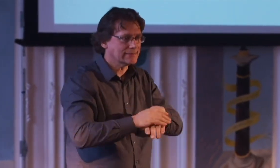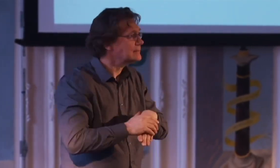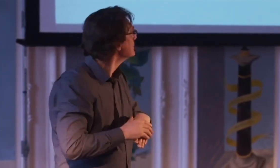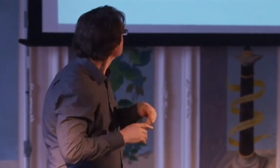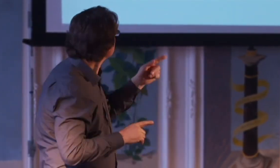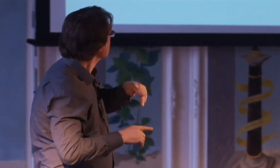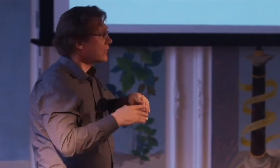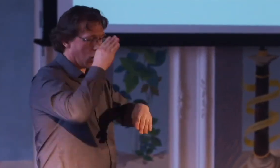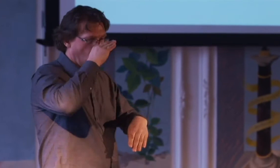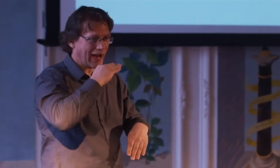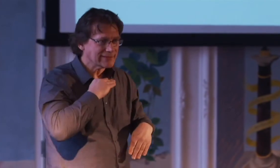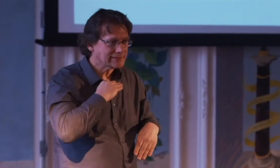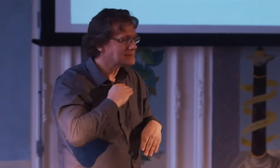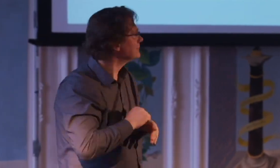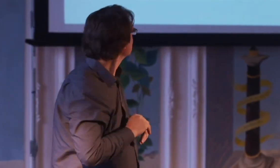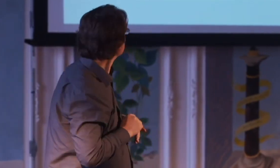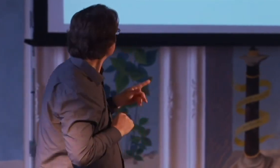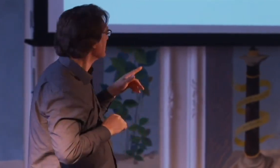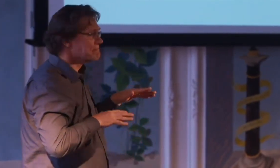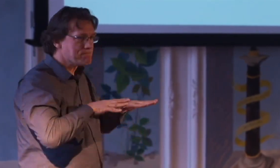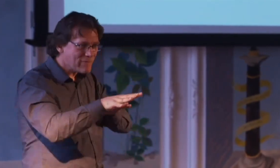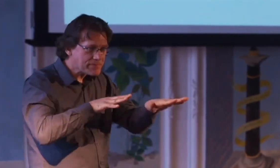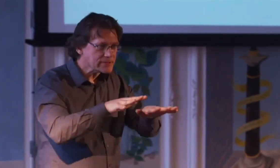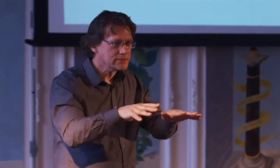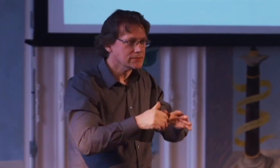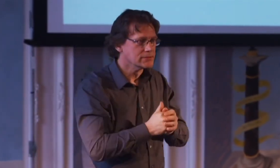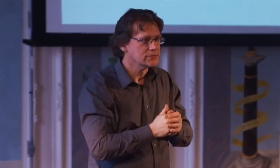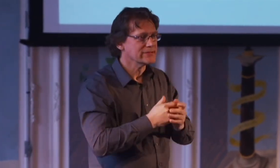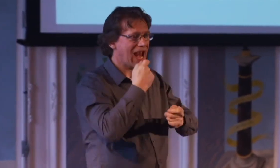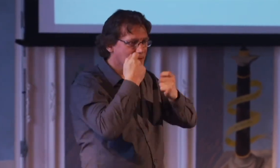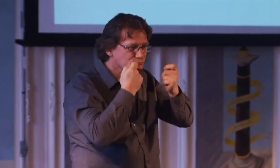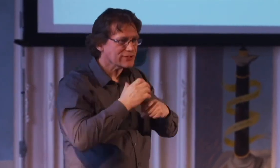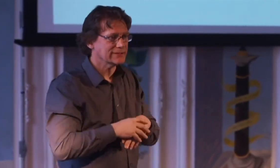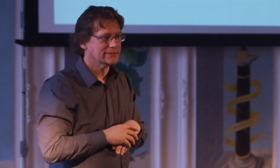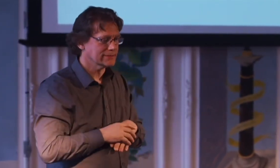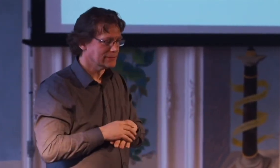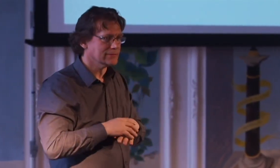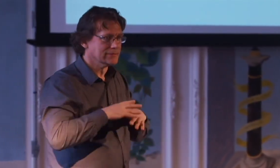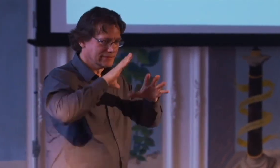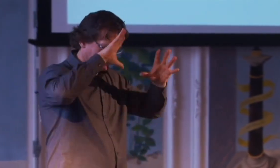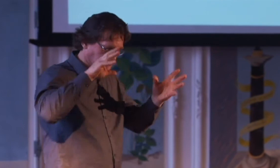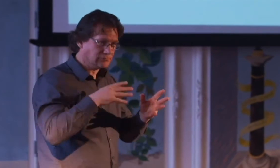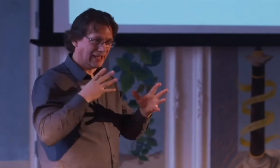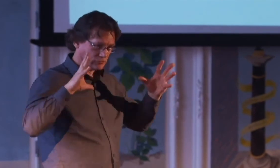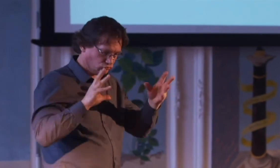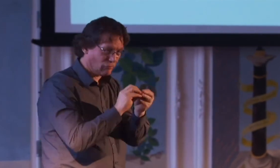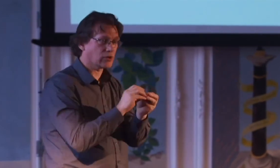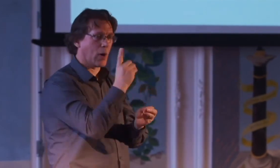shape, orientation, location on the body, movement, and facial expression. And these